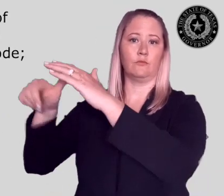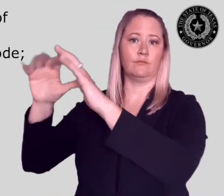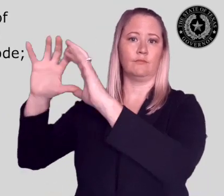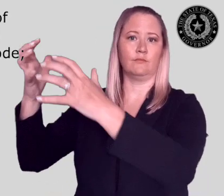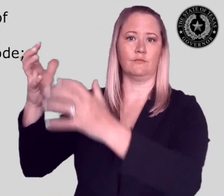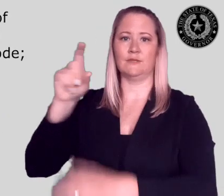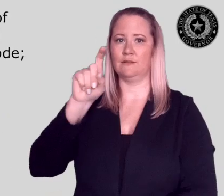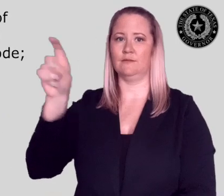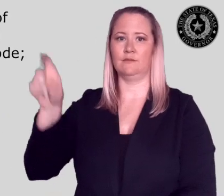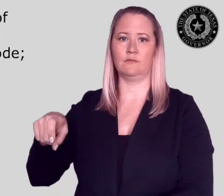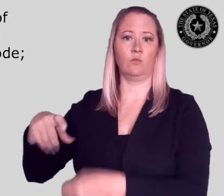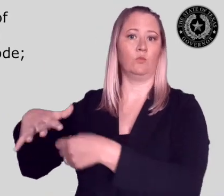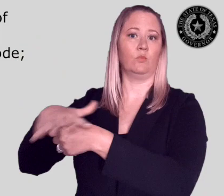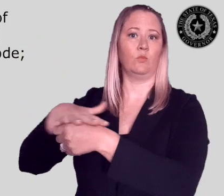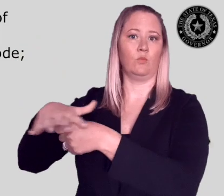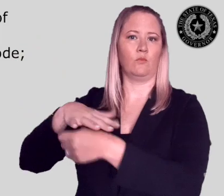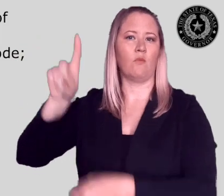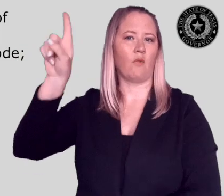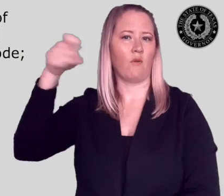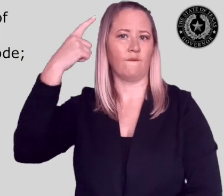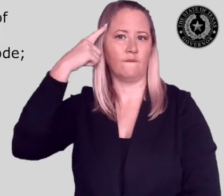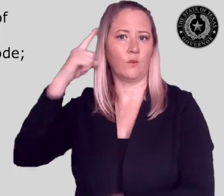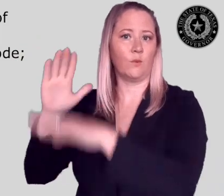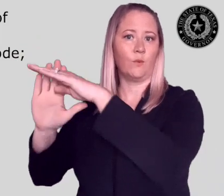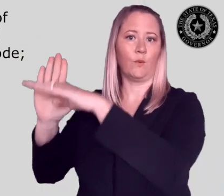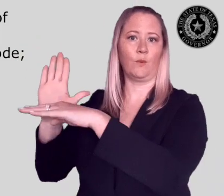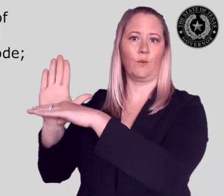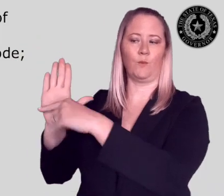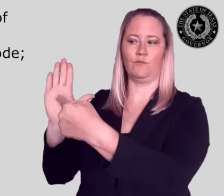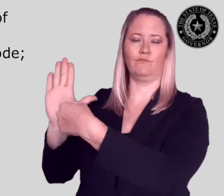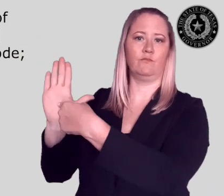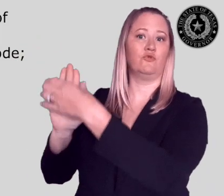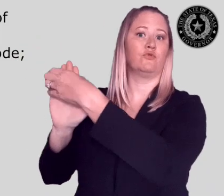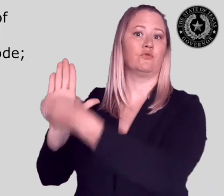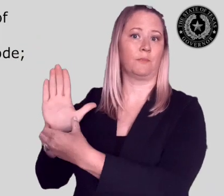Chapter 54 of the Texas Local Government Code, and